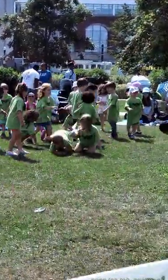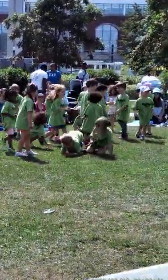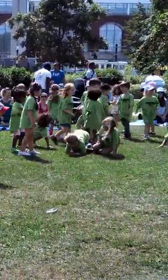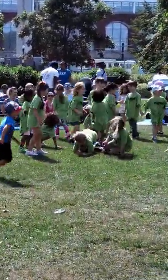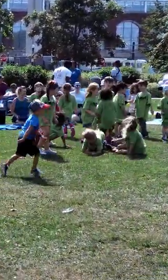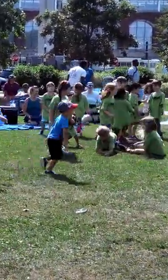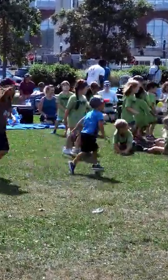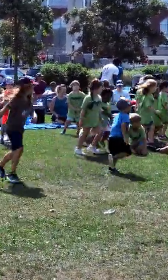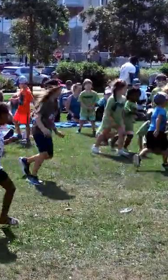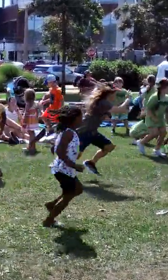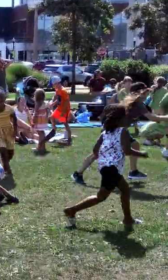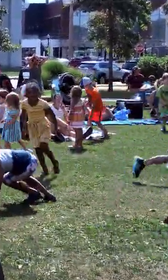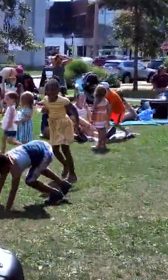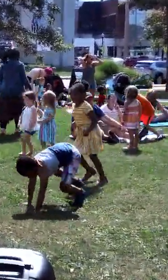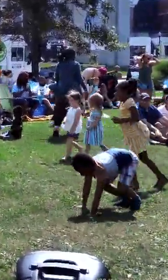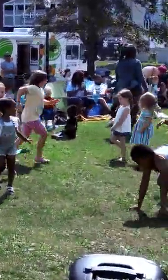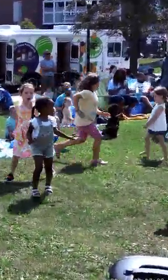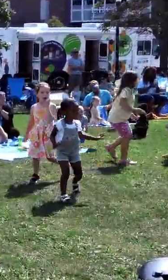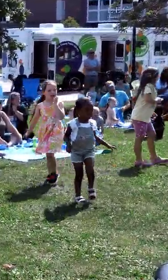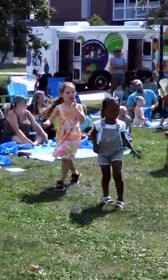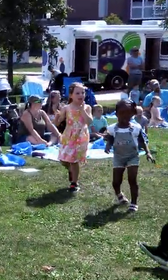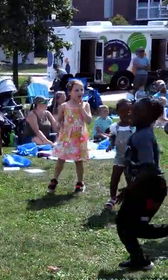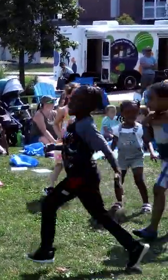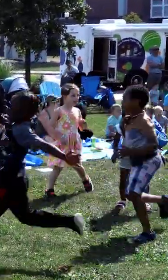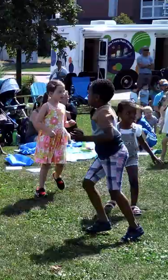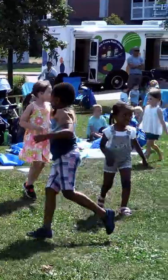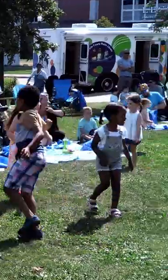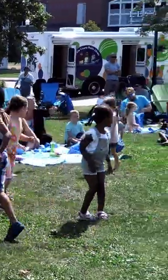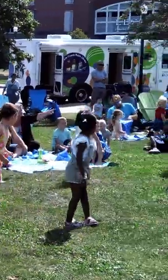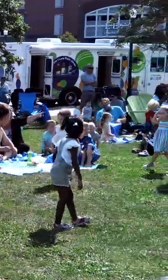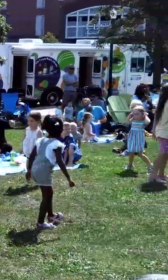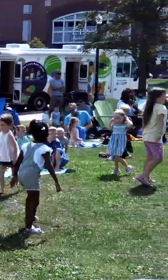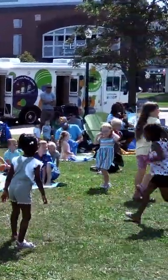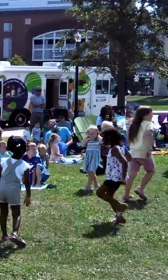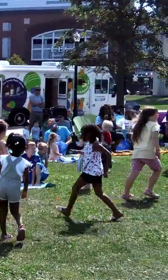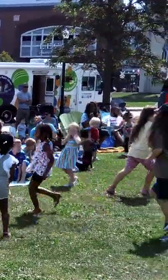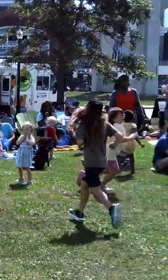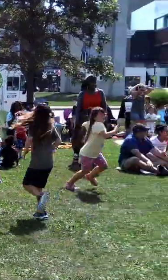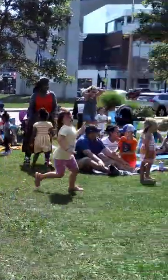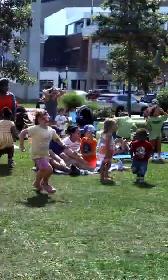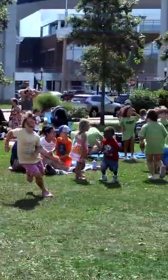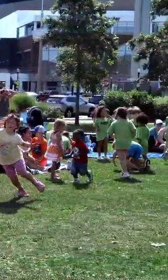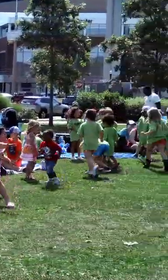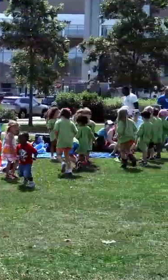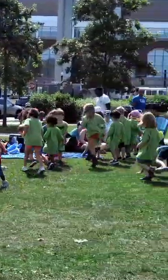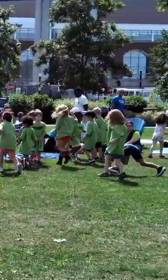Super quick cheetahs. Good job. And go quickly, quickly back to your spot.